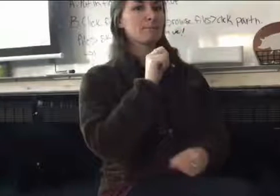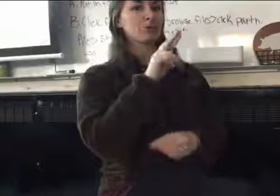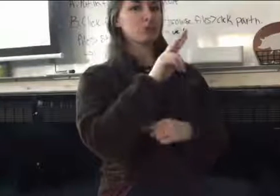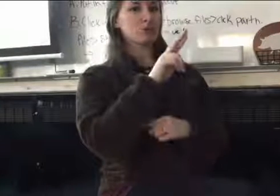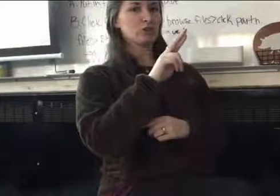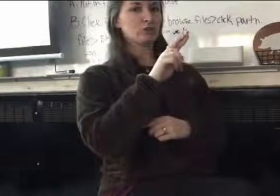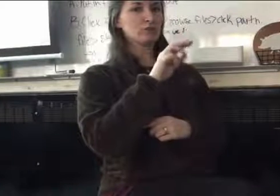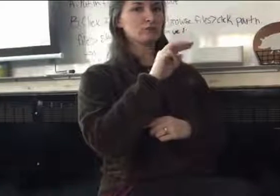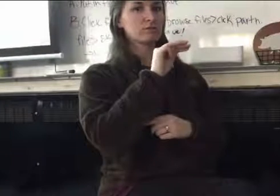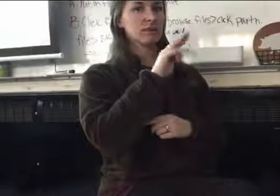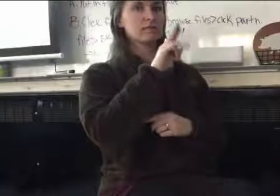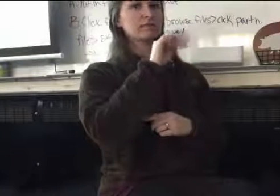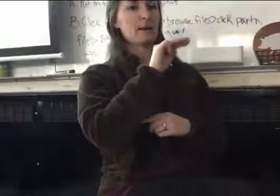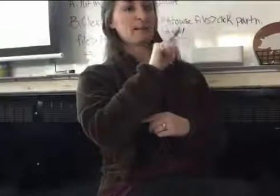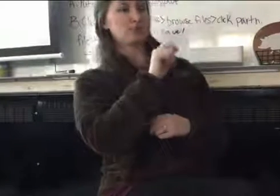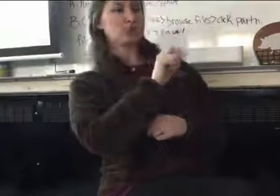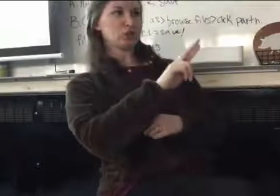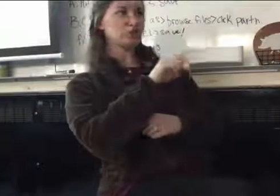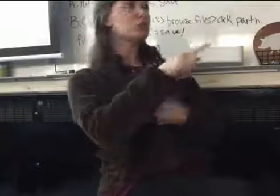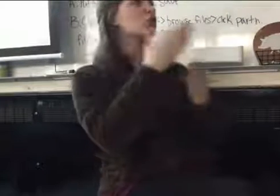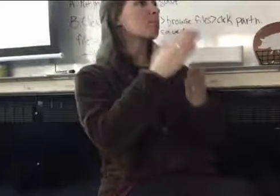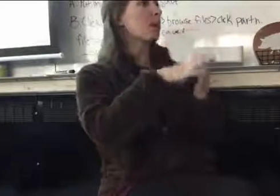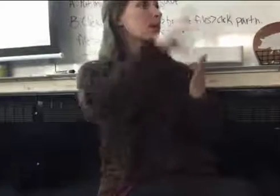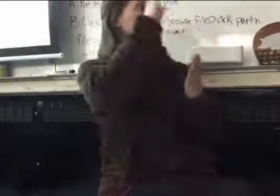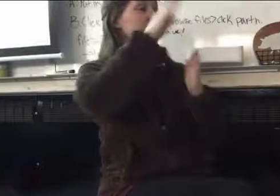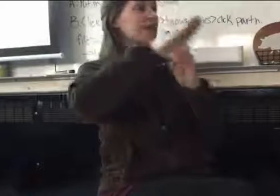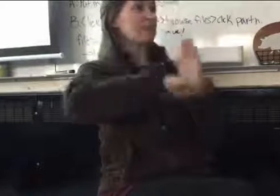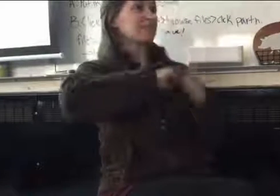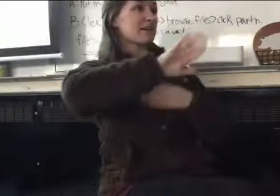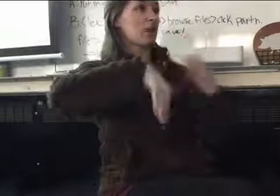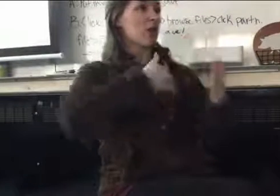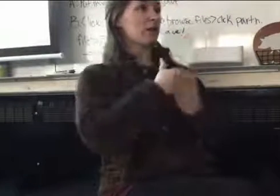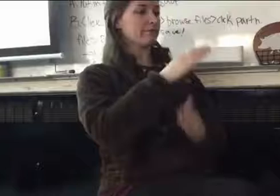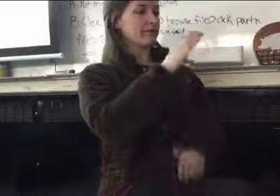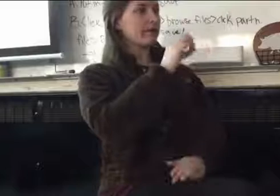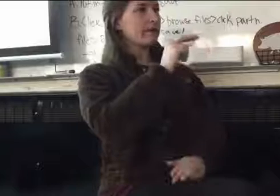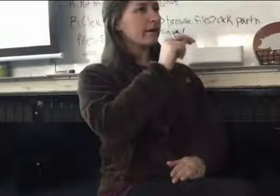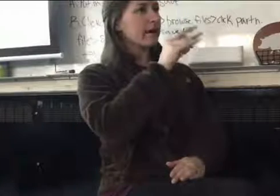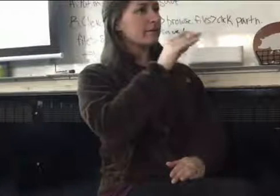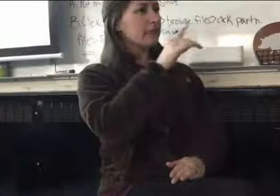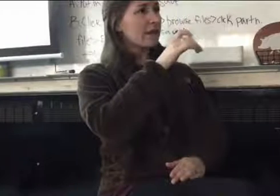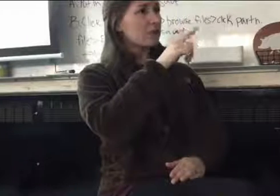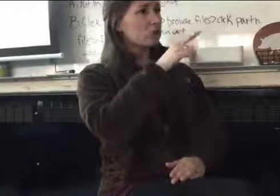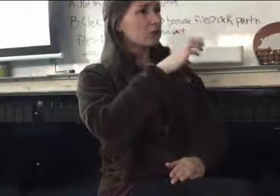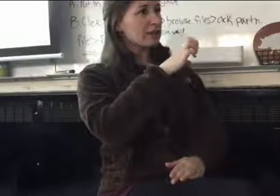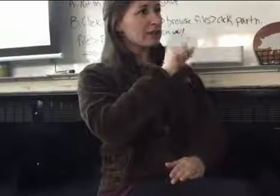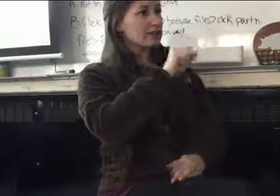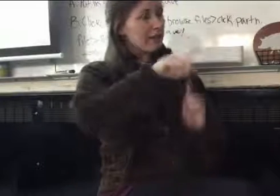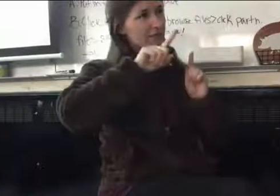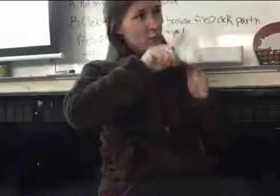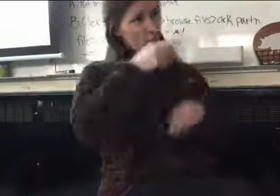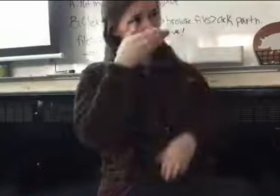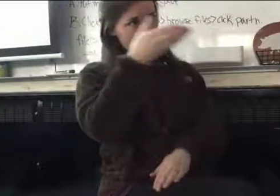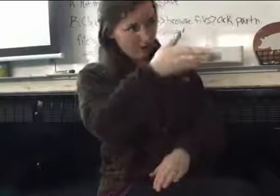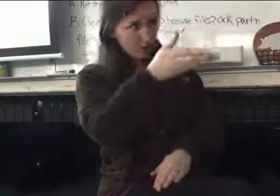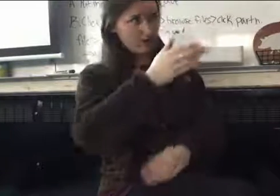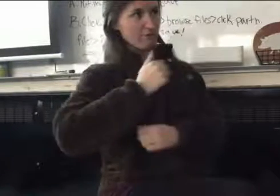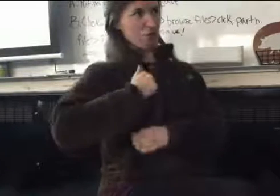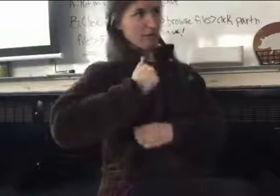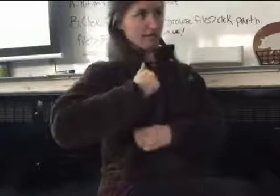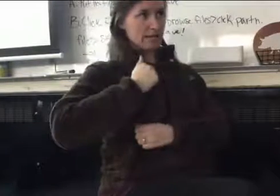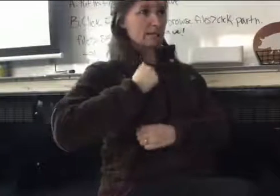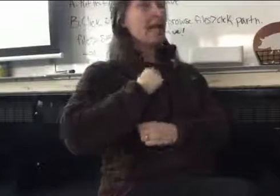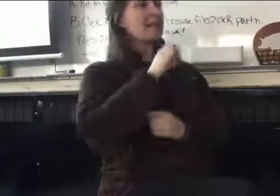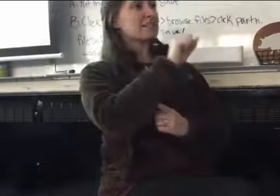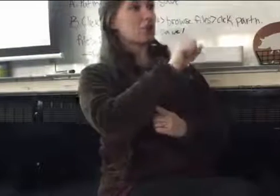war. So remember, you probably learned that basically all these Confederates went to this armory here in Fort Sumter. With this, South